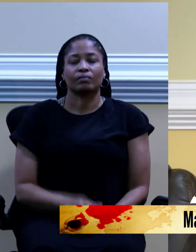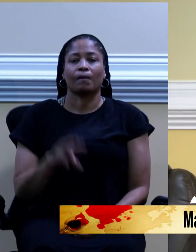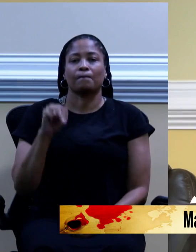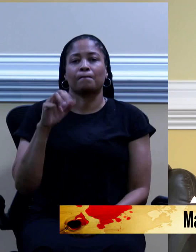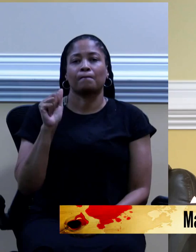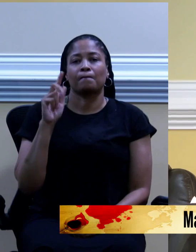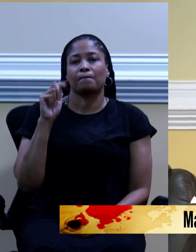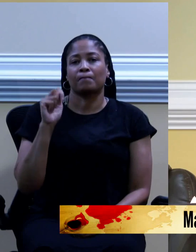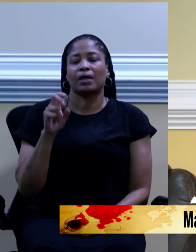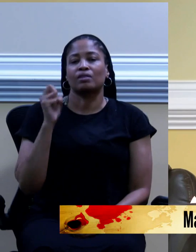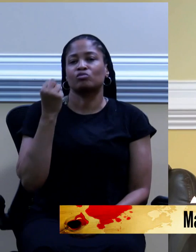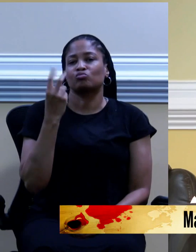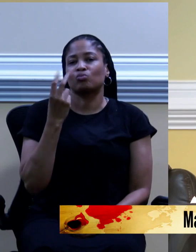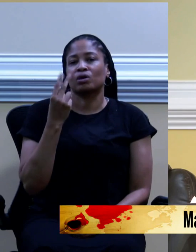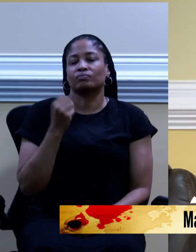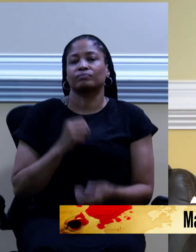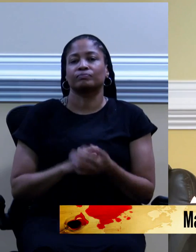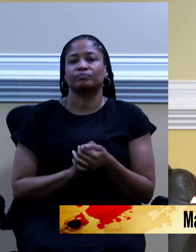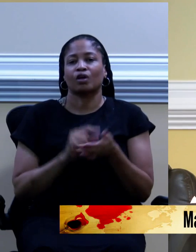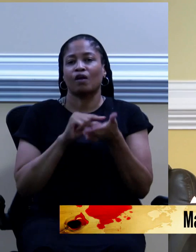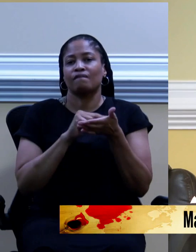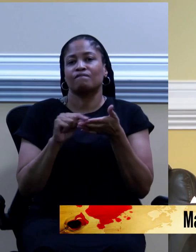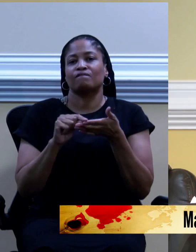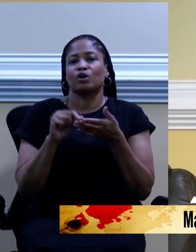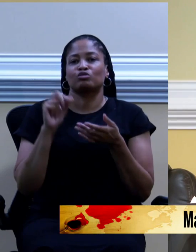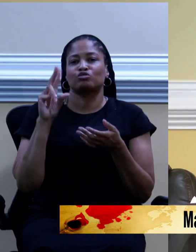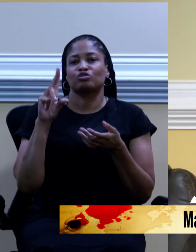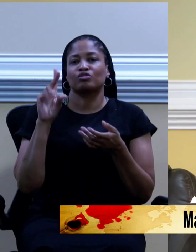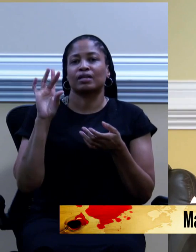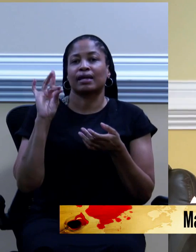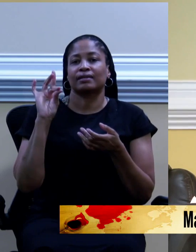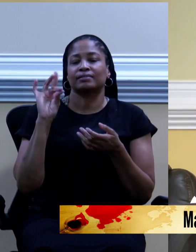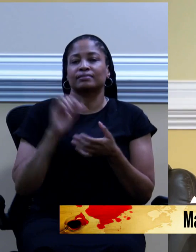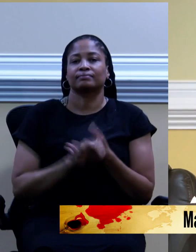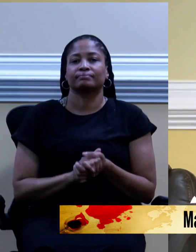Matthew 12 and verse 38.